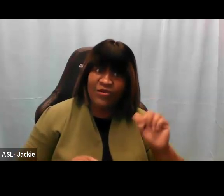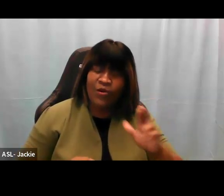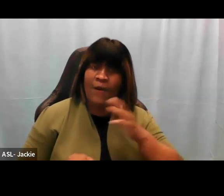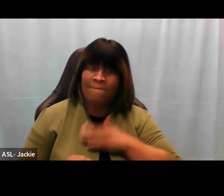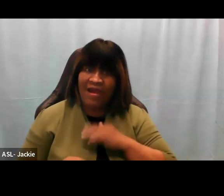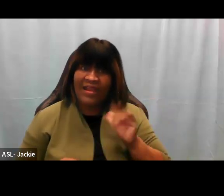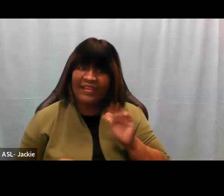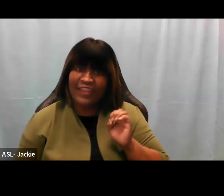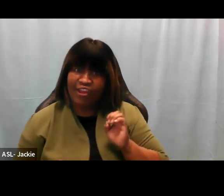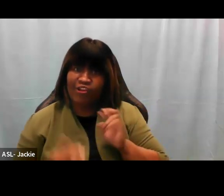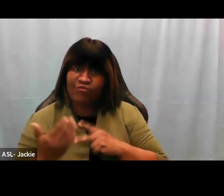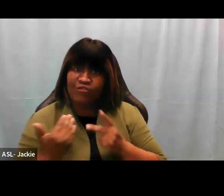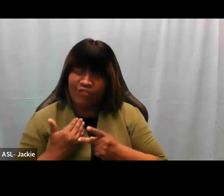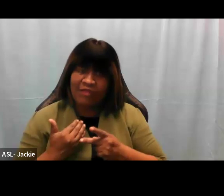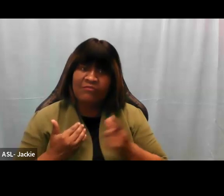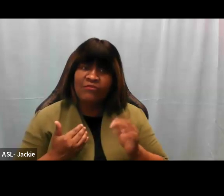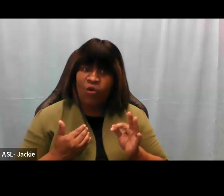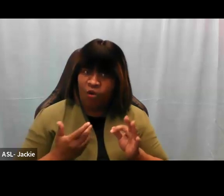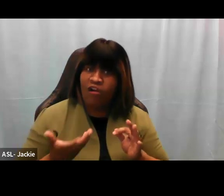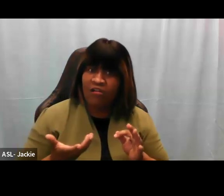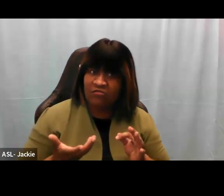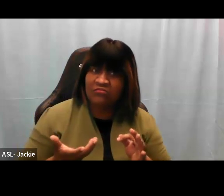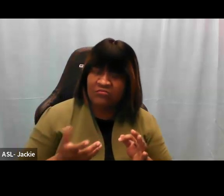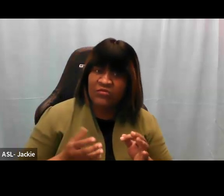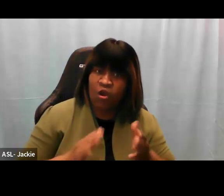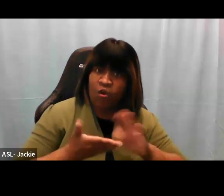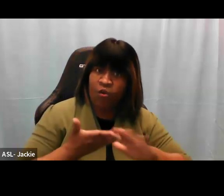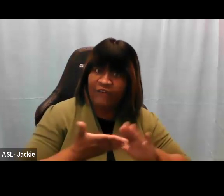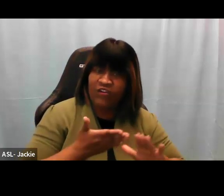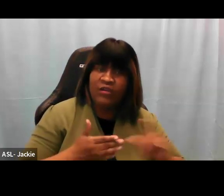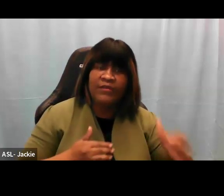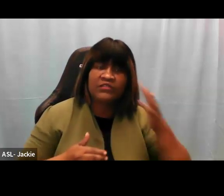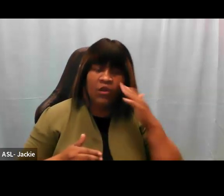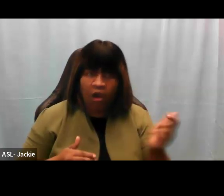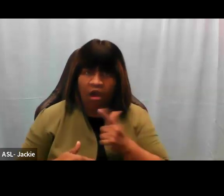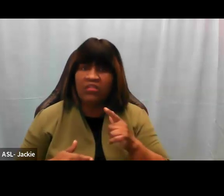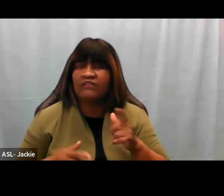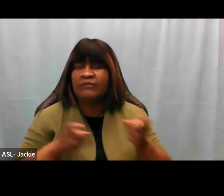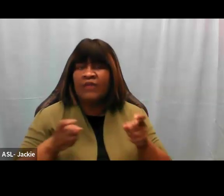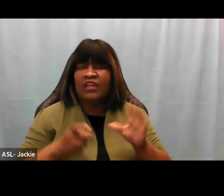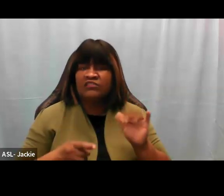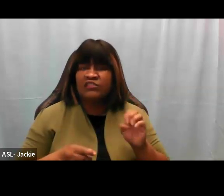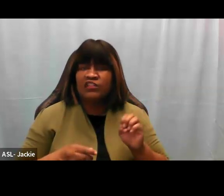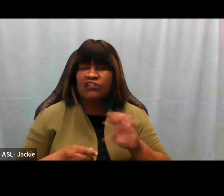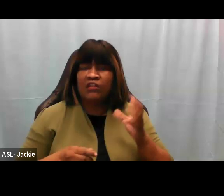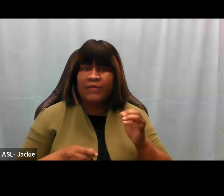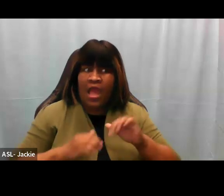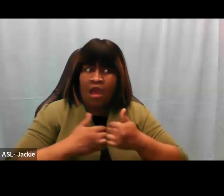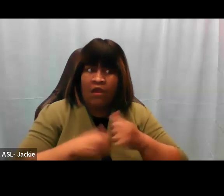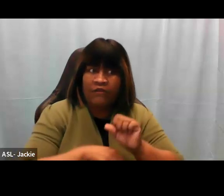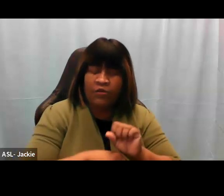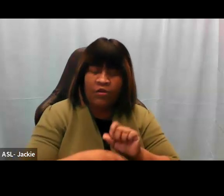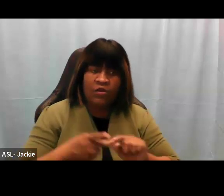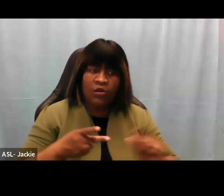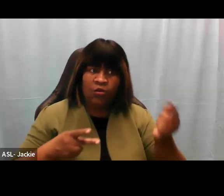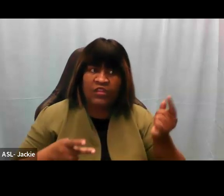care organization waiver. So you also want to get to know each of the managed care companies, how they operate, what they do